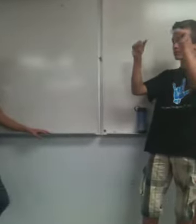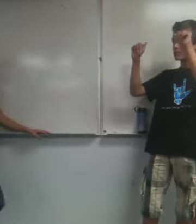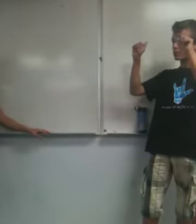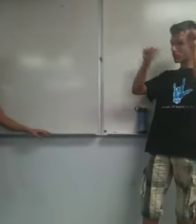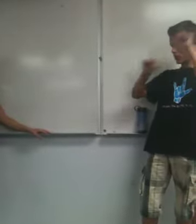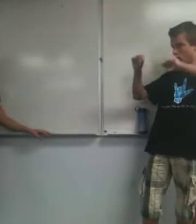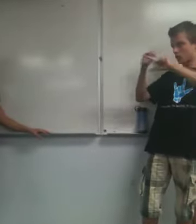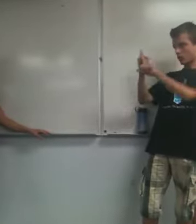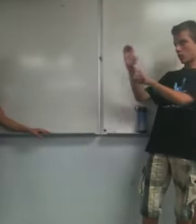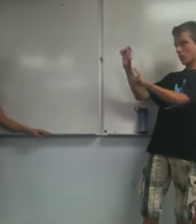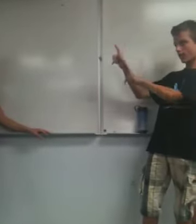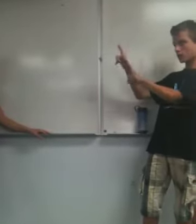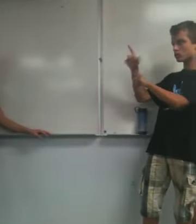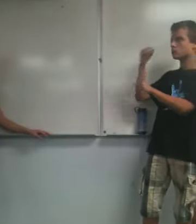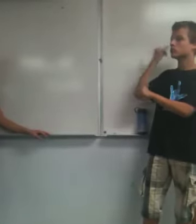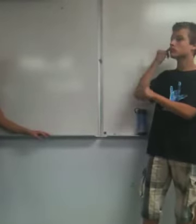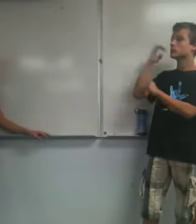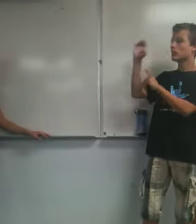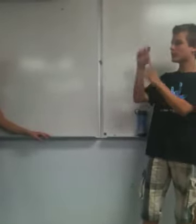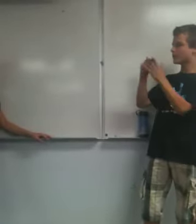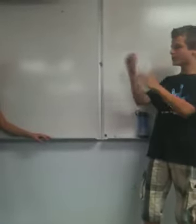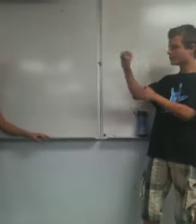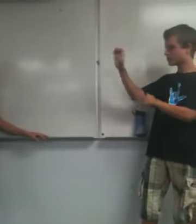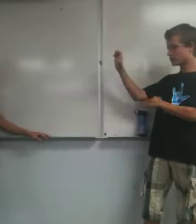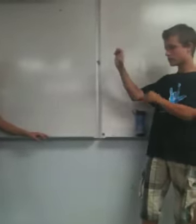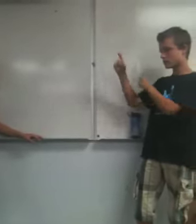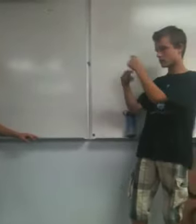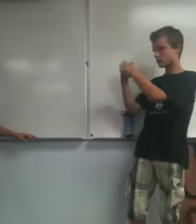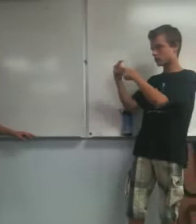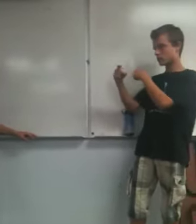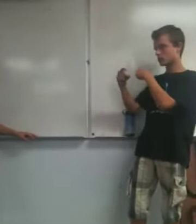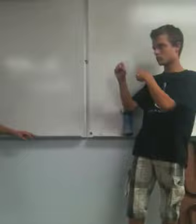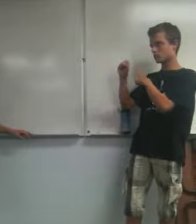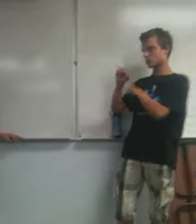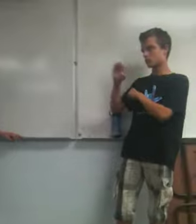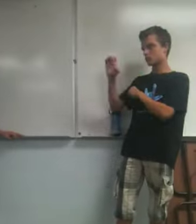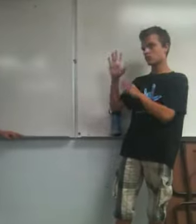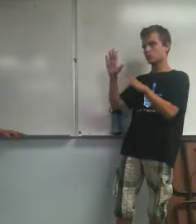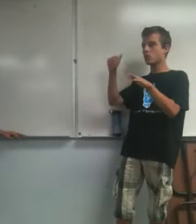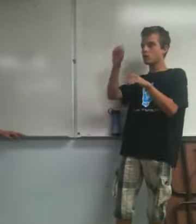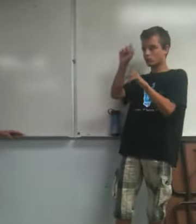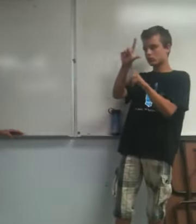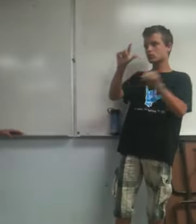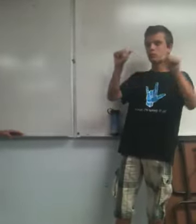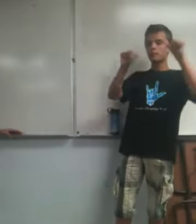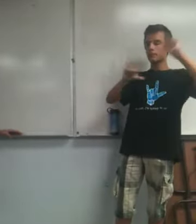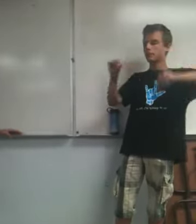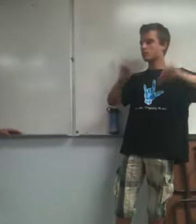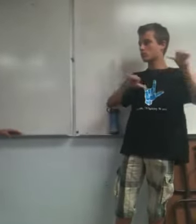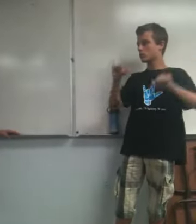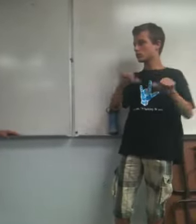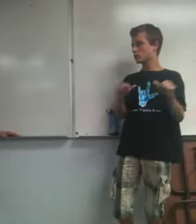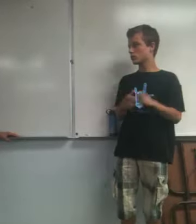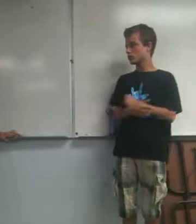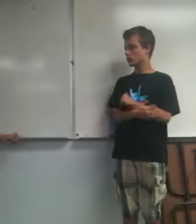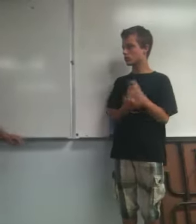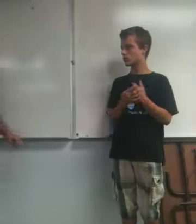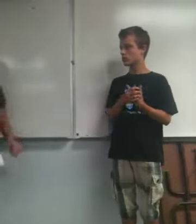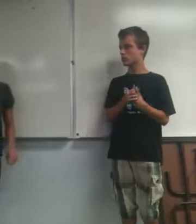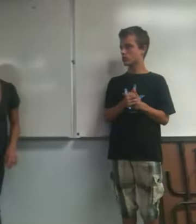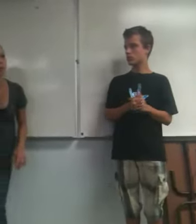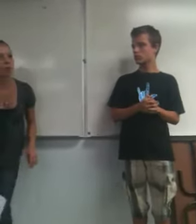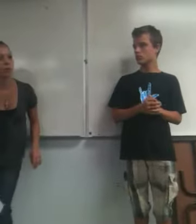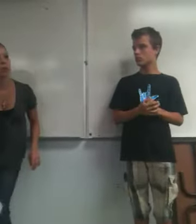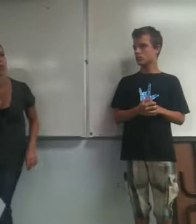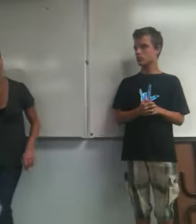There's different kinds of sign languages. There's one called C sign, which means signed exact English, and then